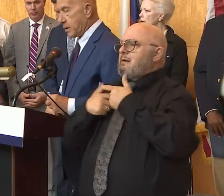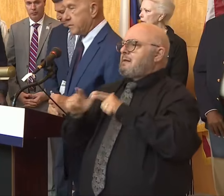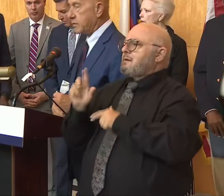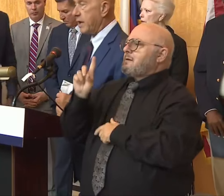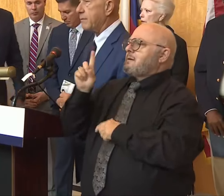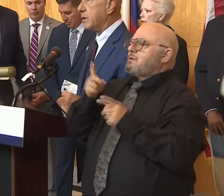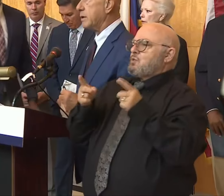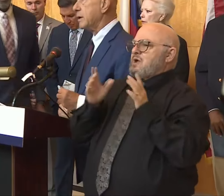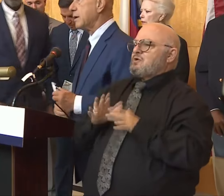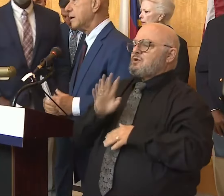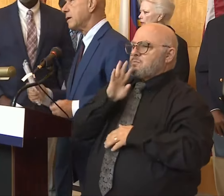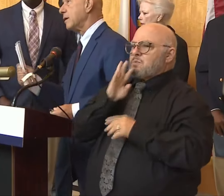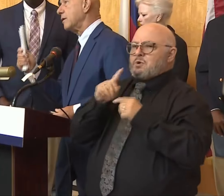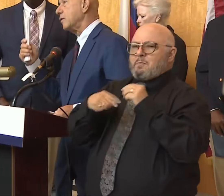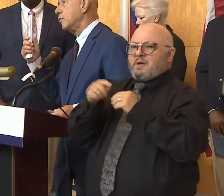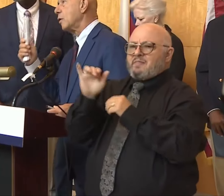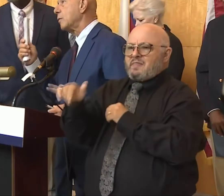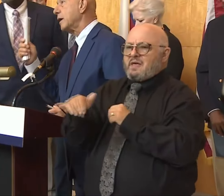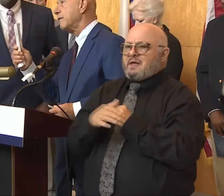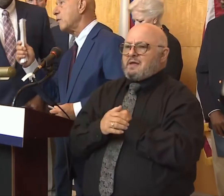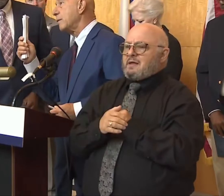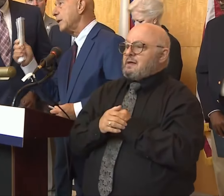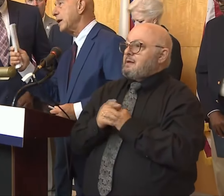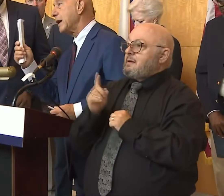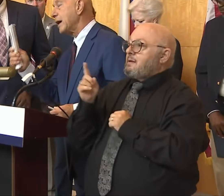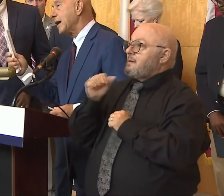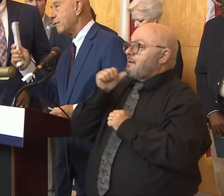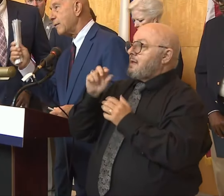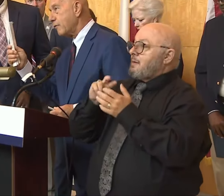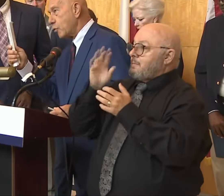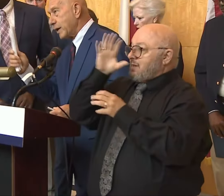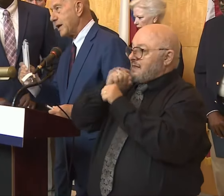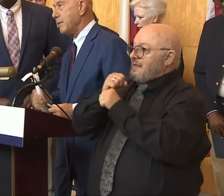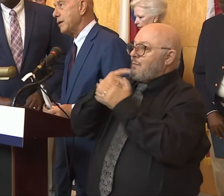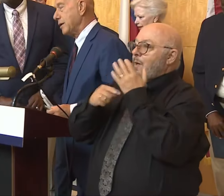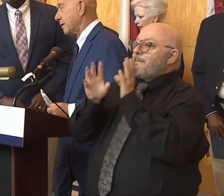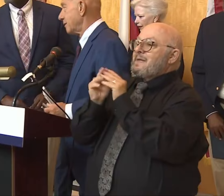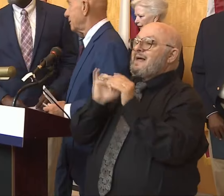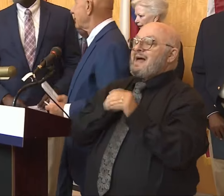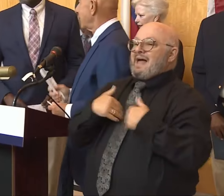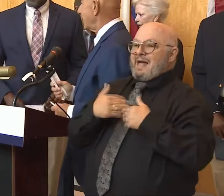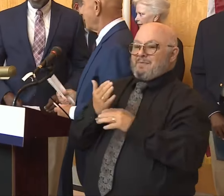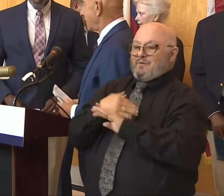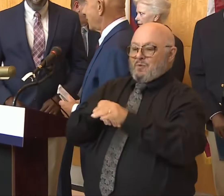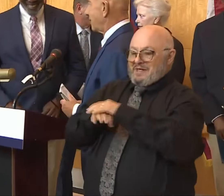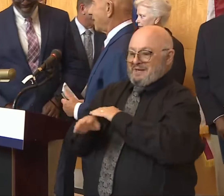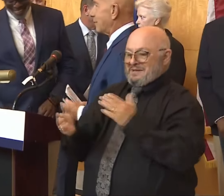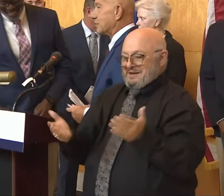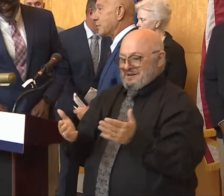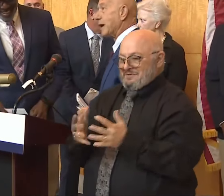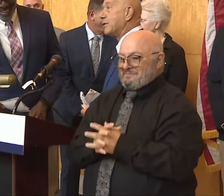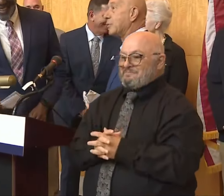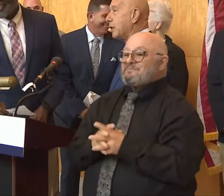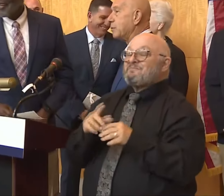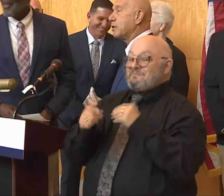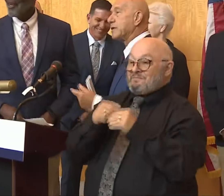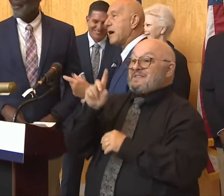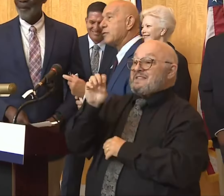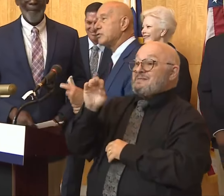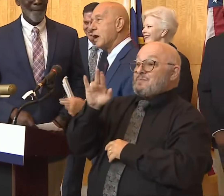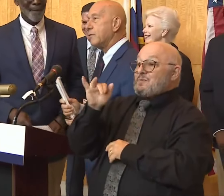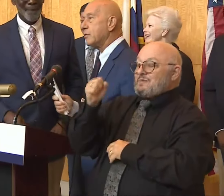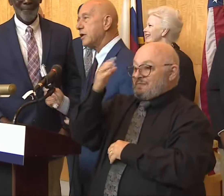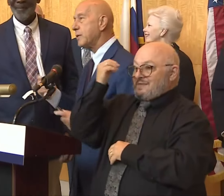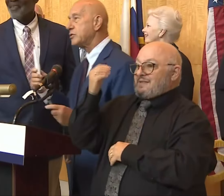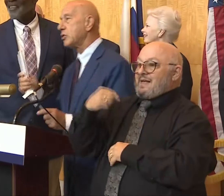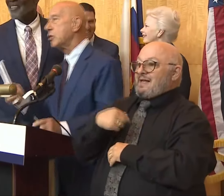speak to that, but you won't believe what meeting I had right before we came in here. It was about debris, because I